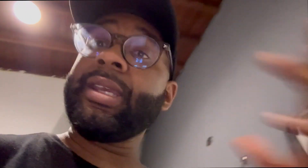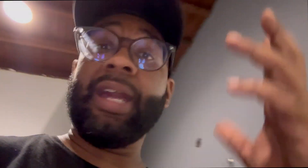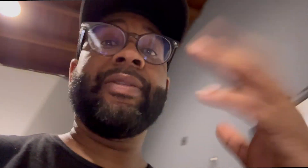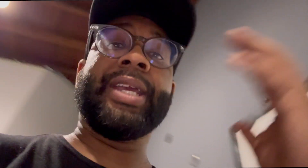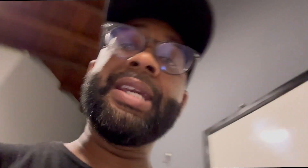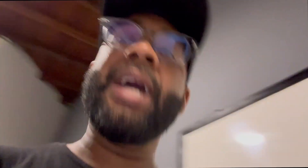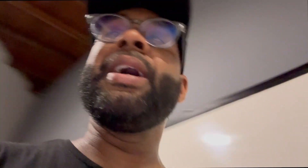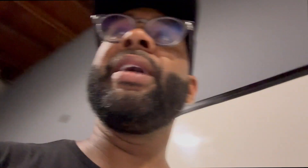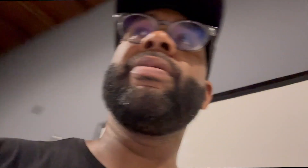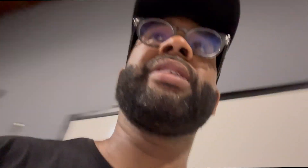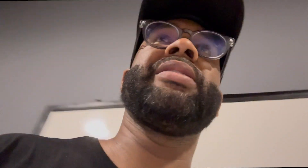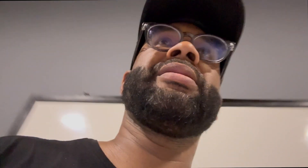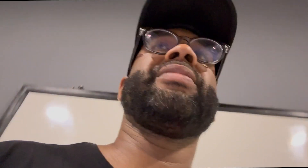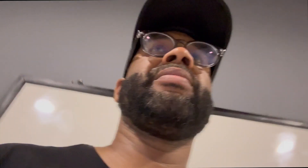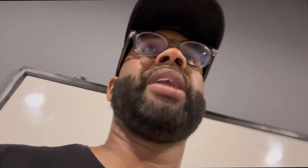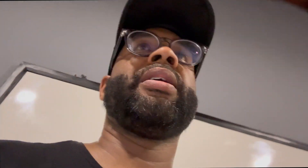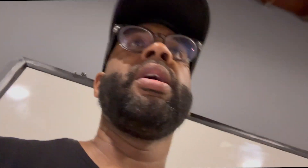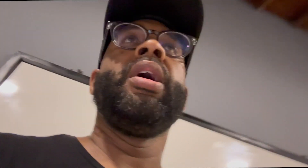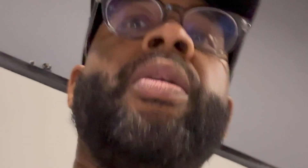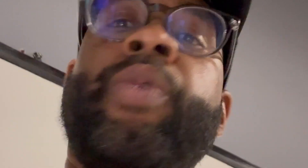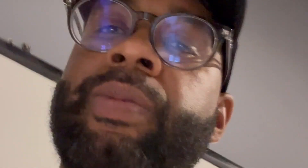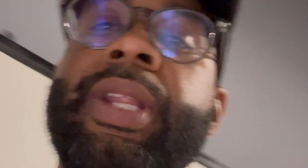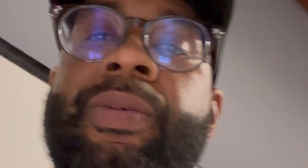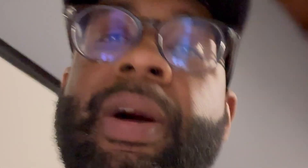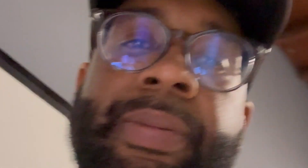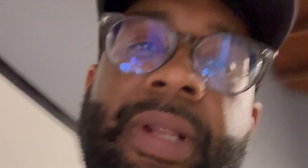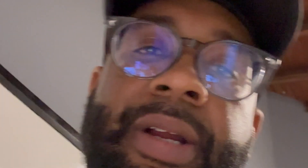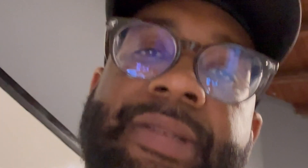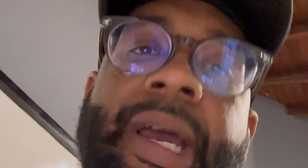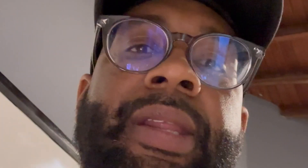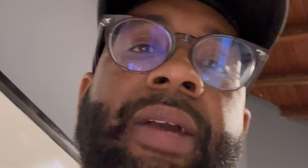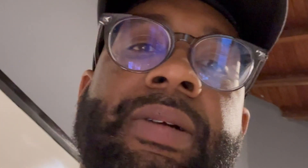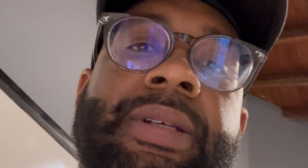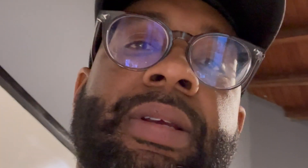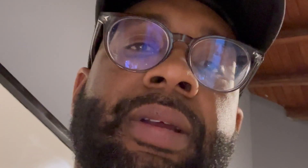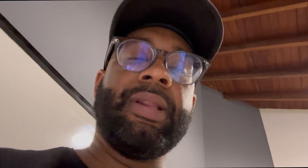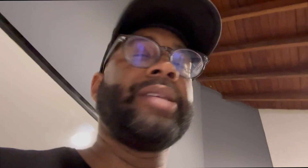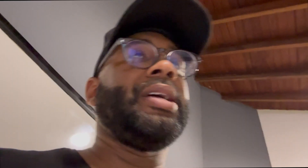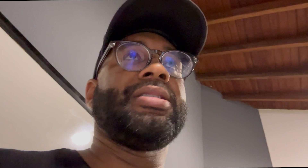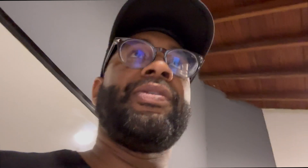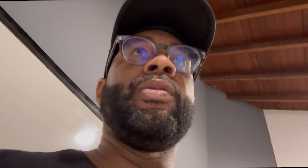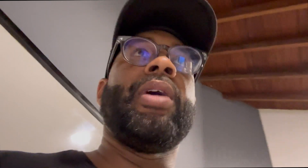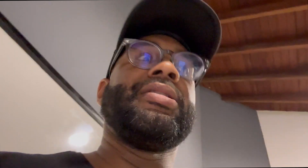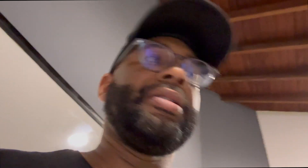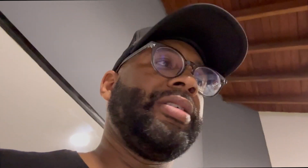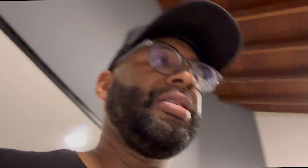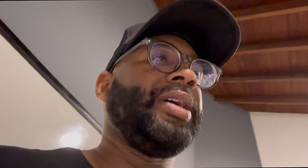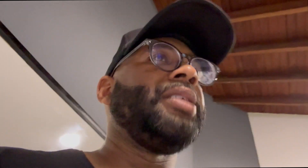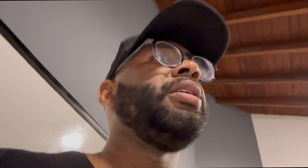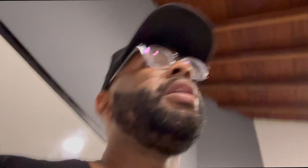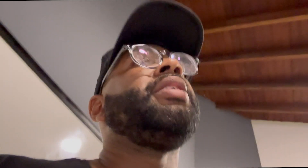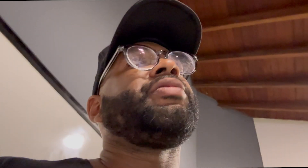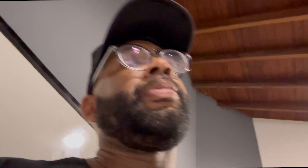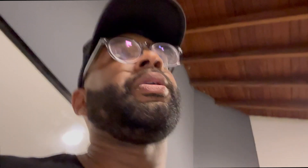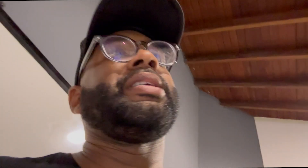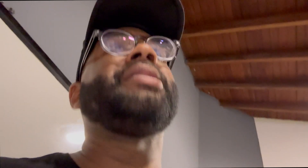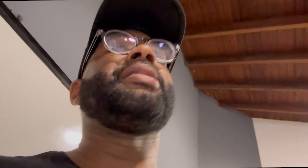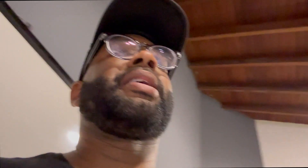of like a yay, we're saying something, but like we really want people to learn sign language, like not just a few words to learn to talk. And there was a point at the end of the